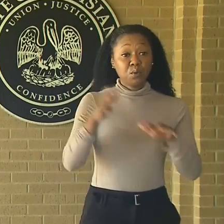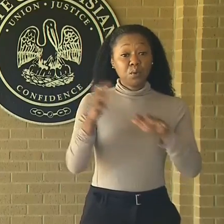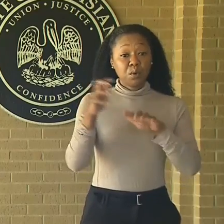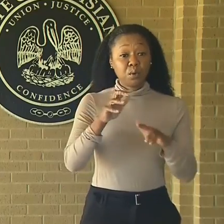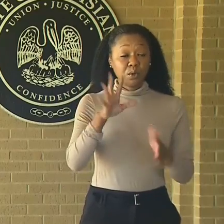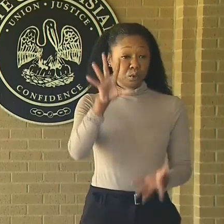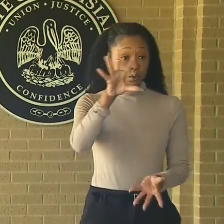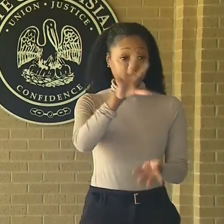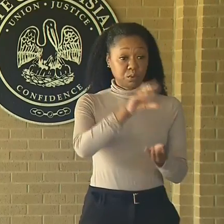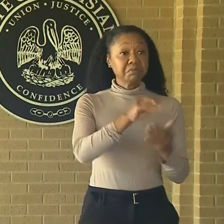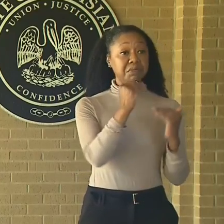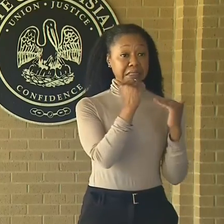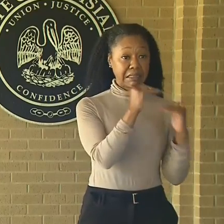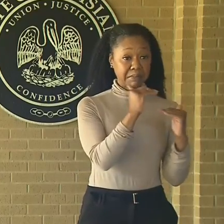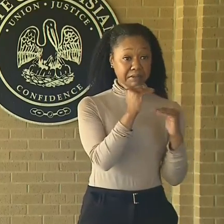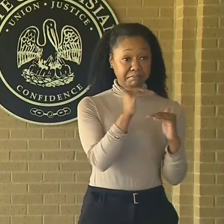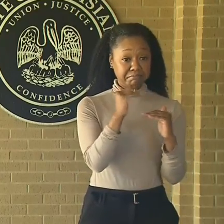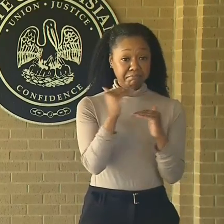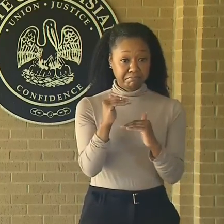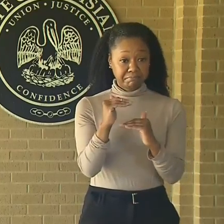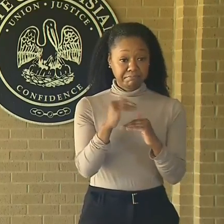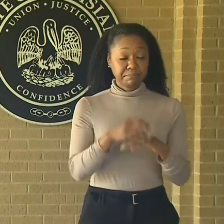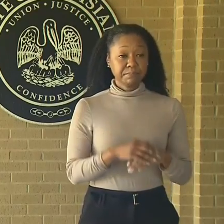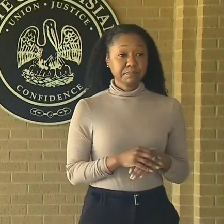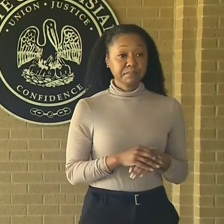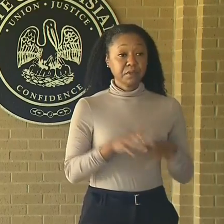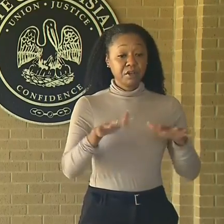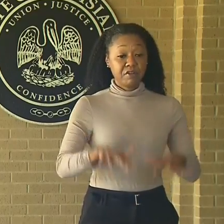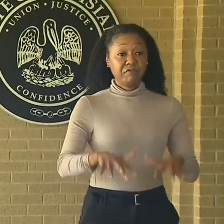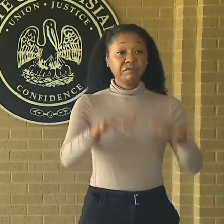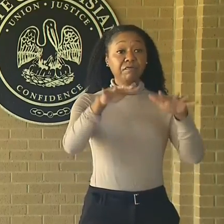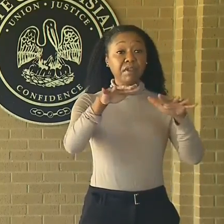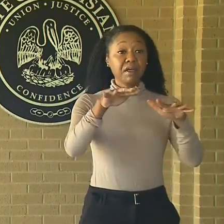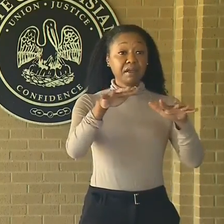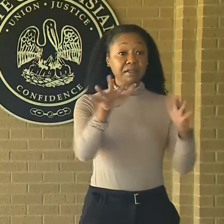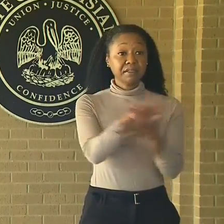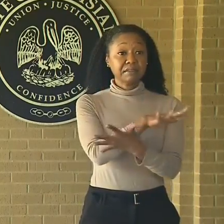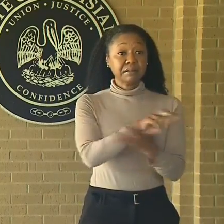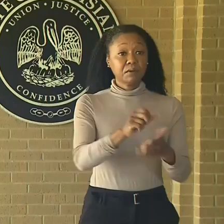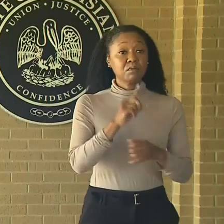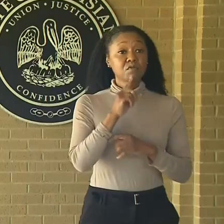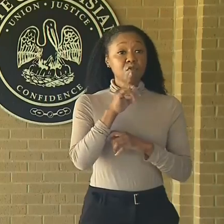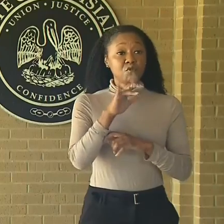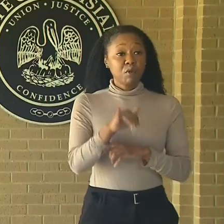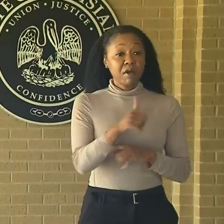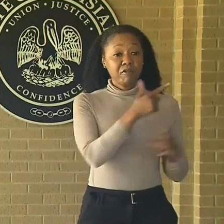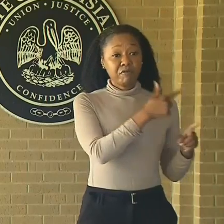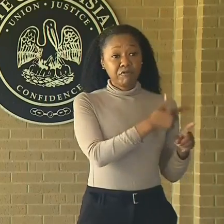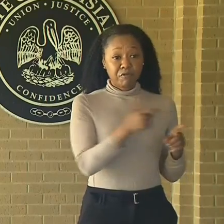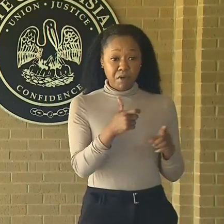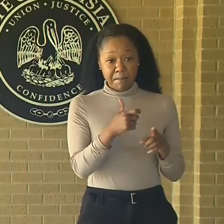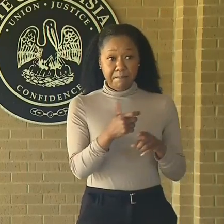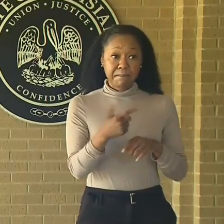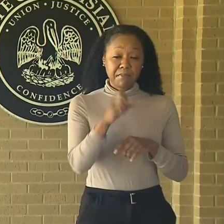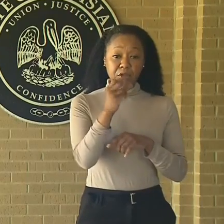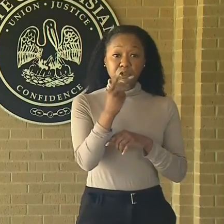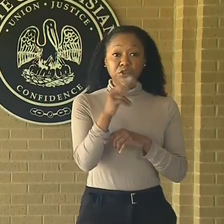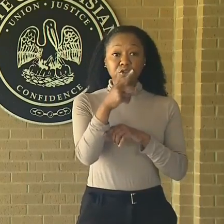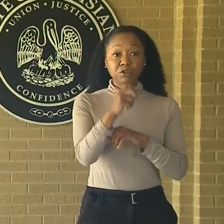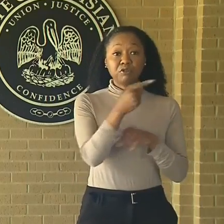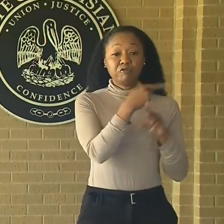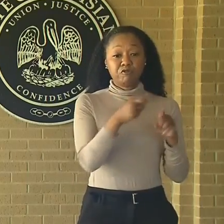totals was limited, and the flood damage that we had really came from surge right along the